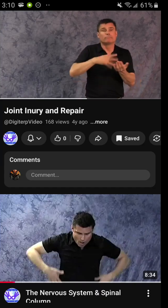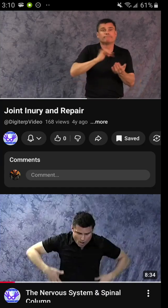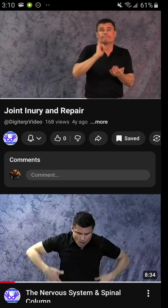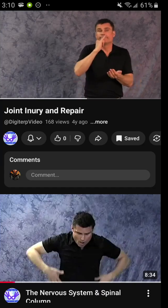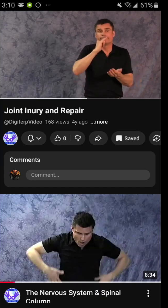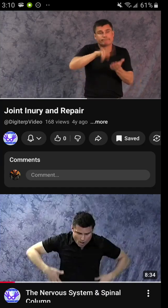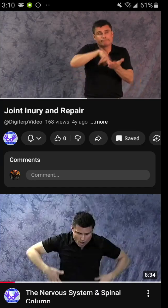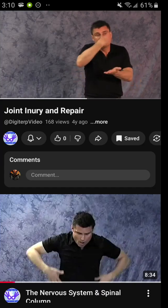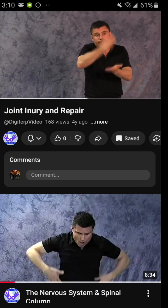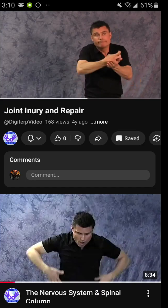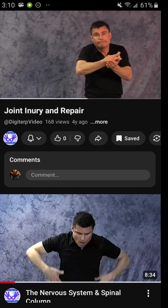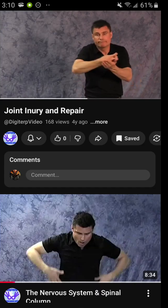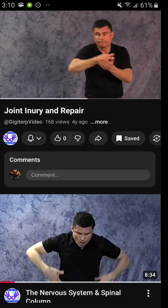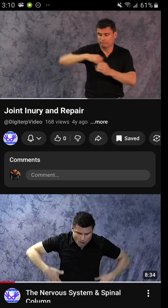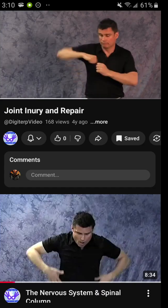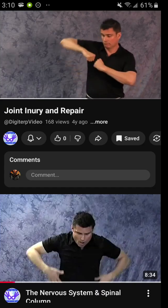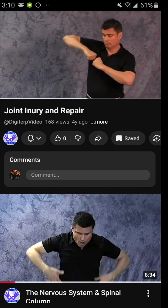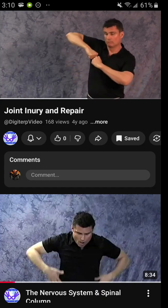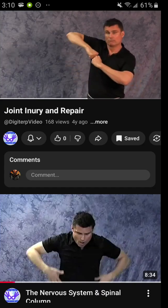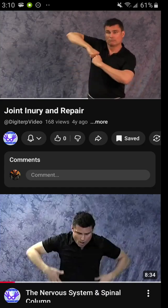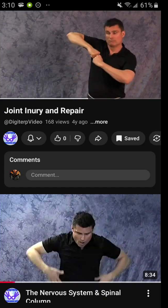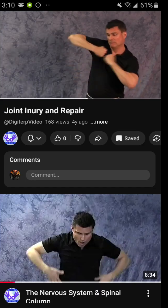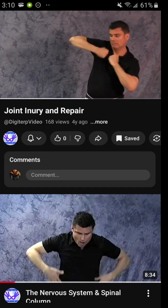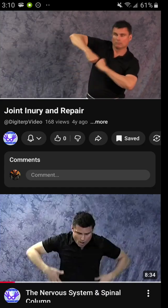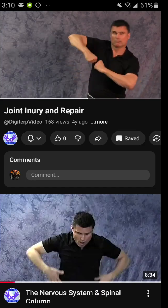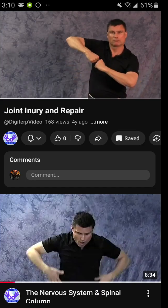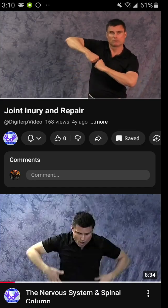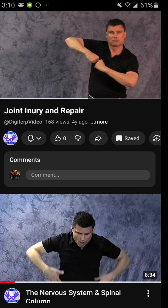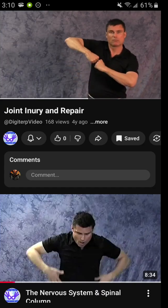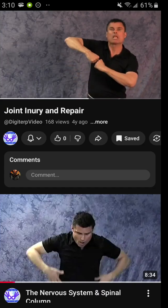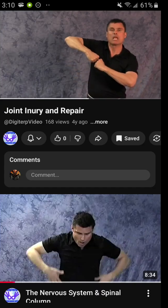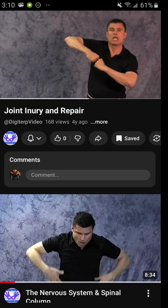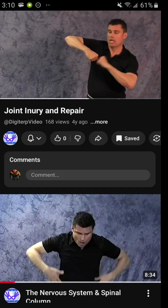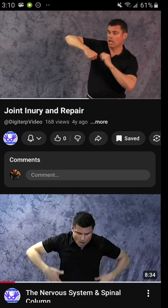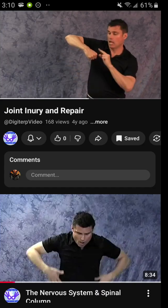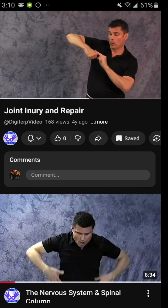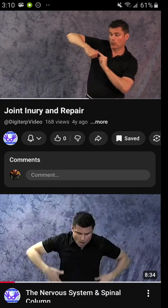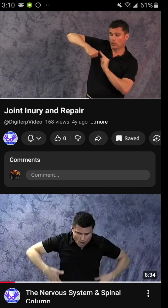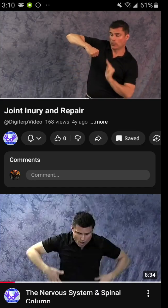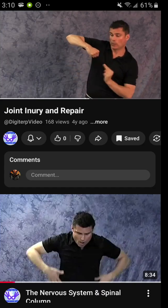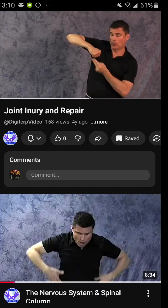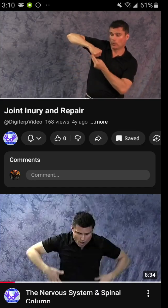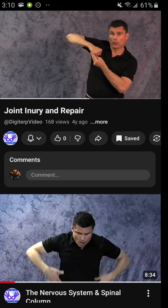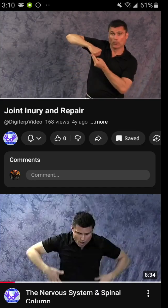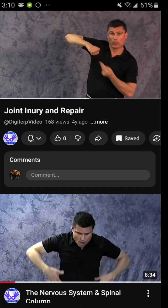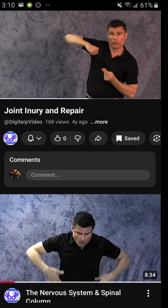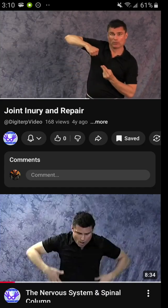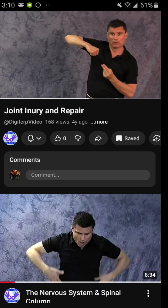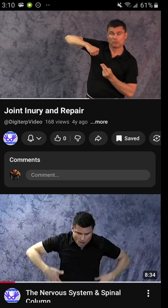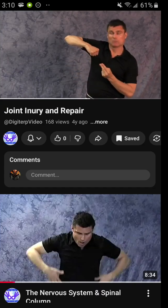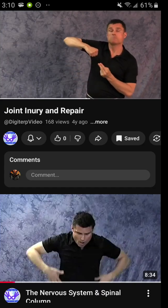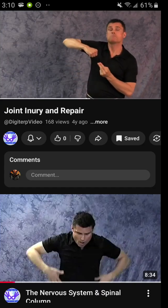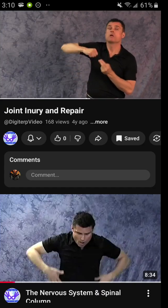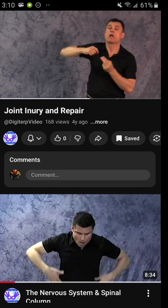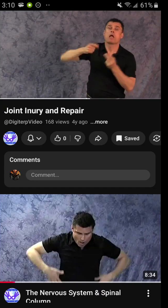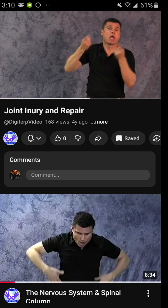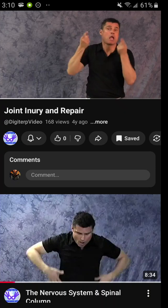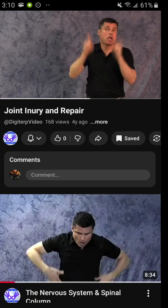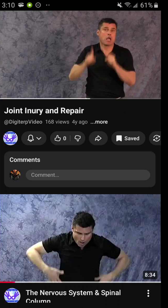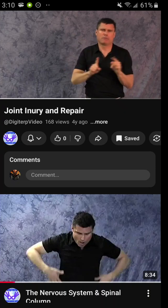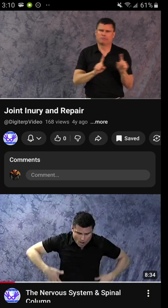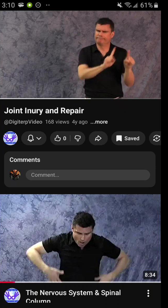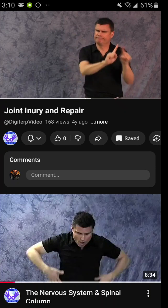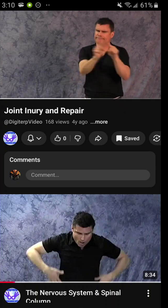Because the goal here is to learn about